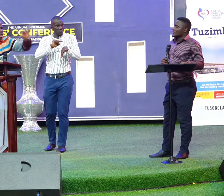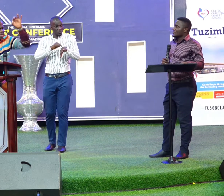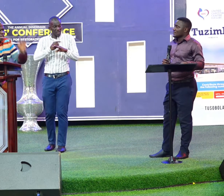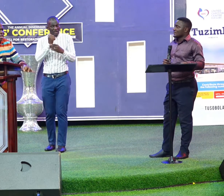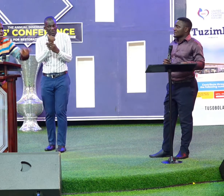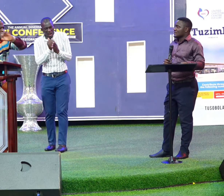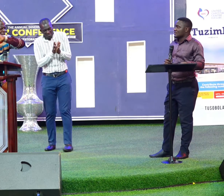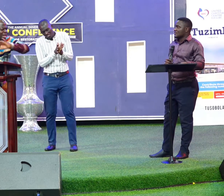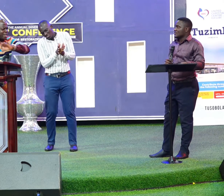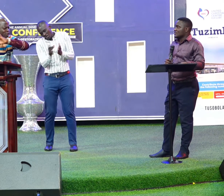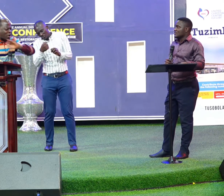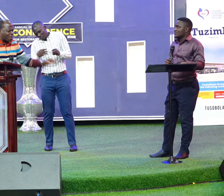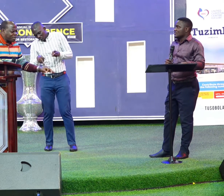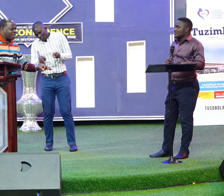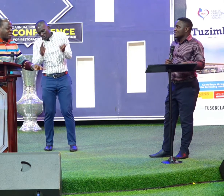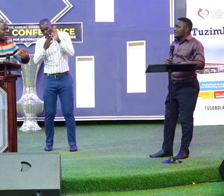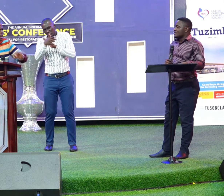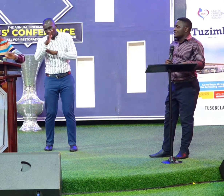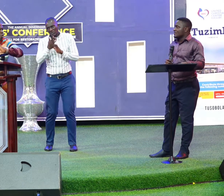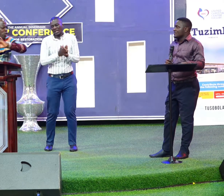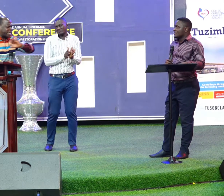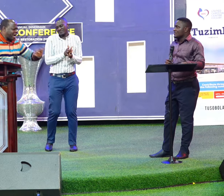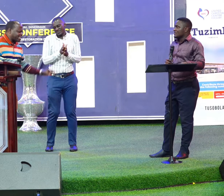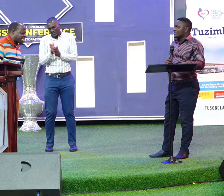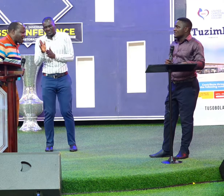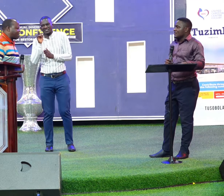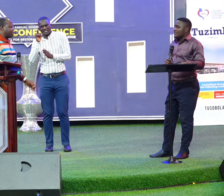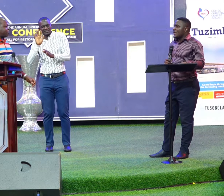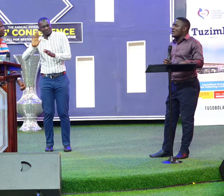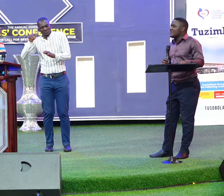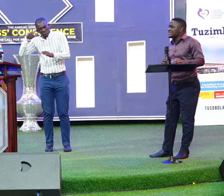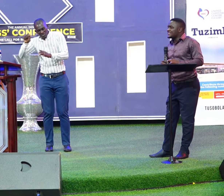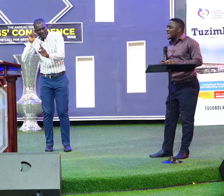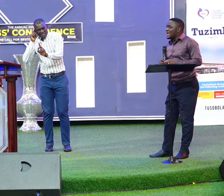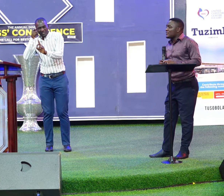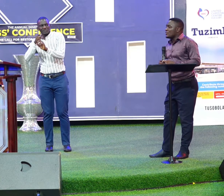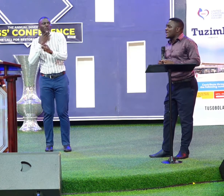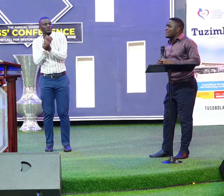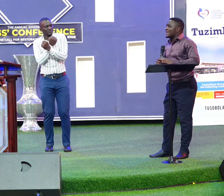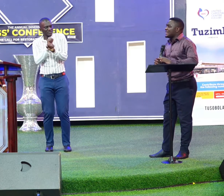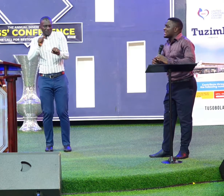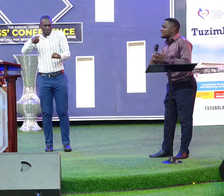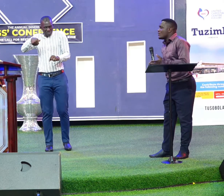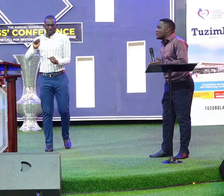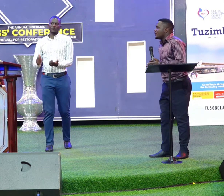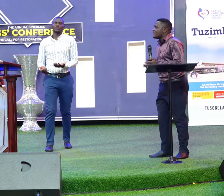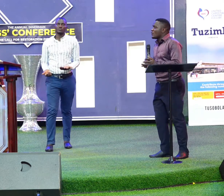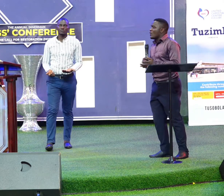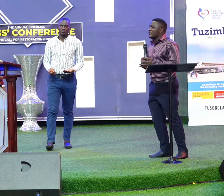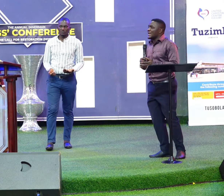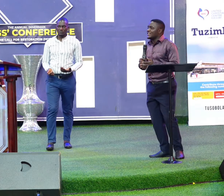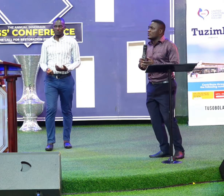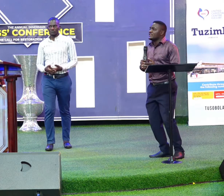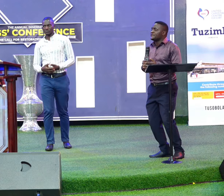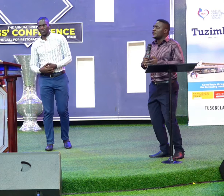Mukama n'adda mu bigendererwa bye n'ayagala okwetaasa. There is a time whereby he left the will of